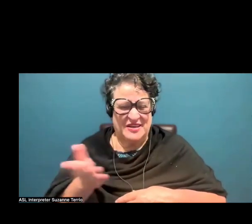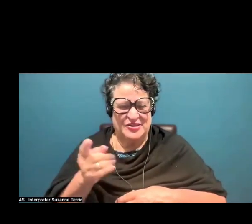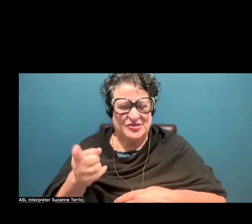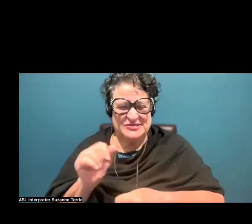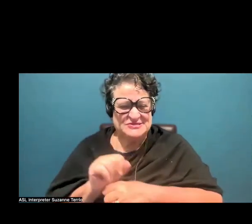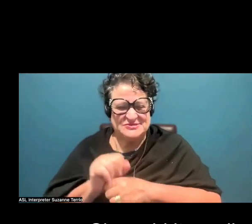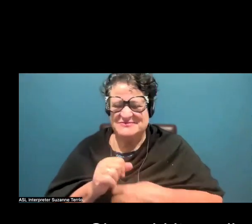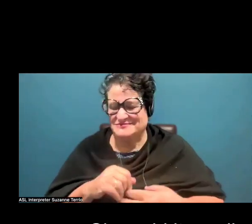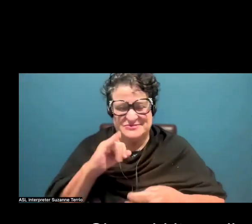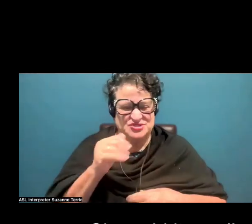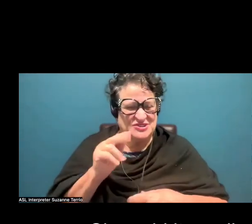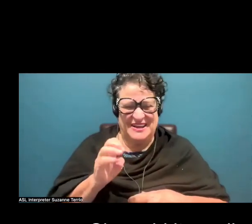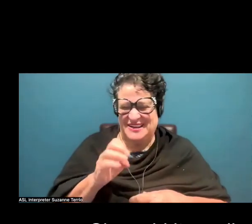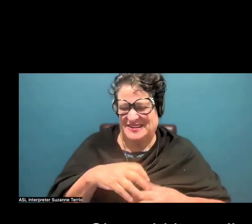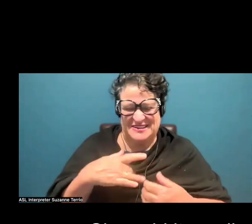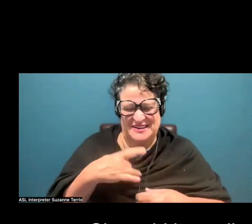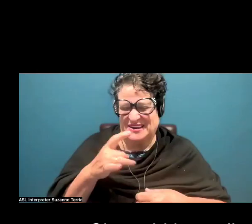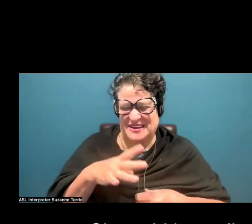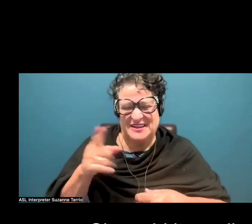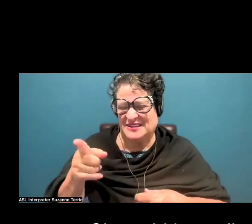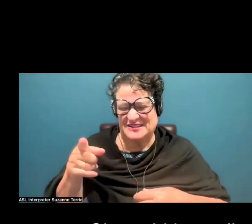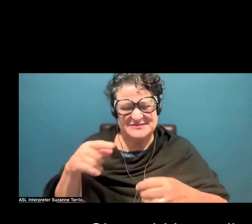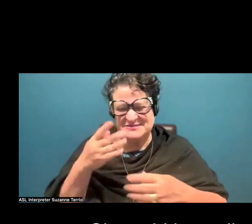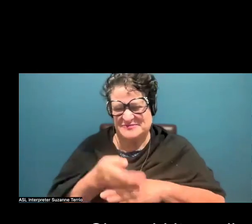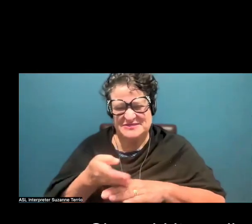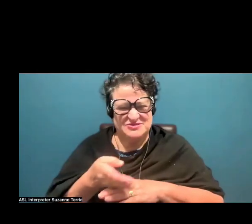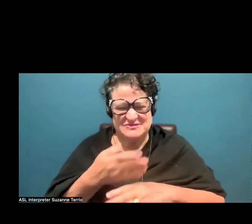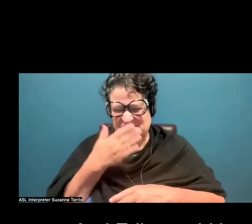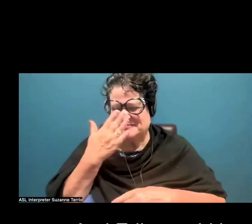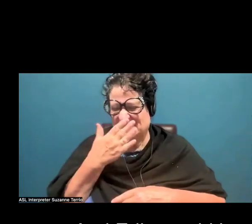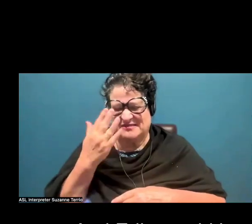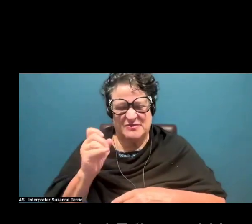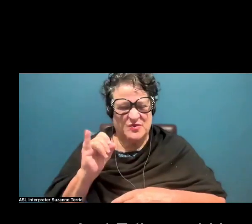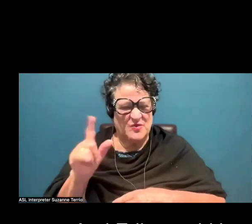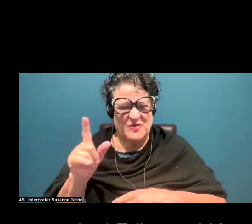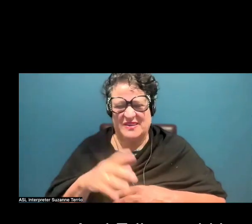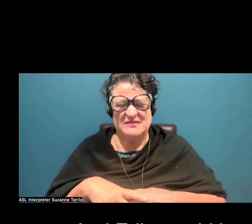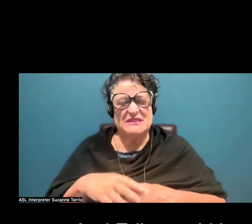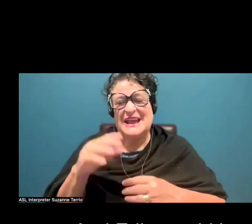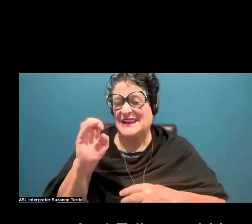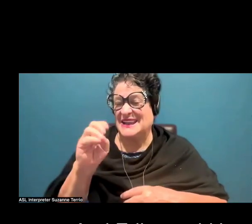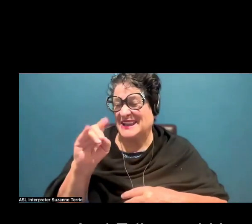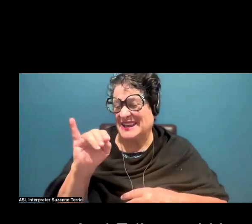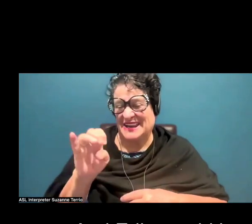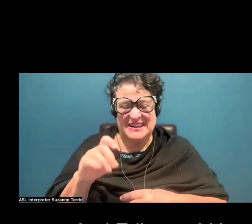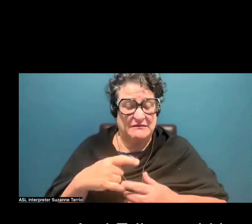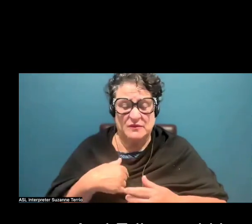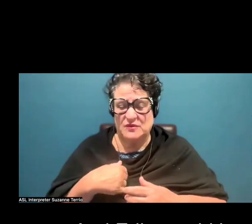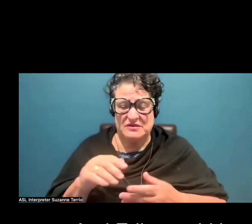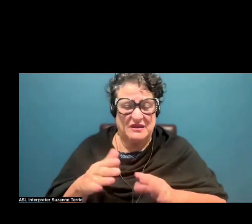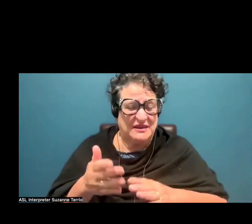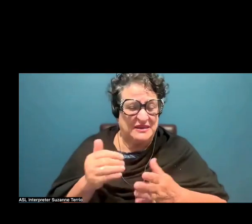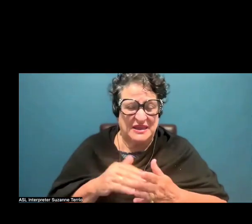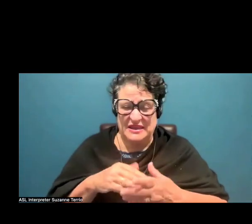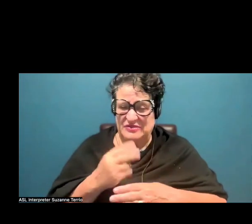swim at this beach. She said it smelled like motor oil and rotten leftovers. And Edie would have died all over again before she let them use that